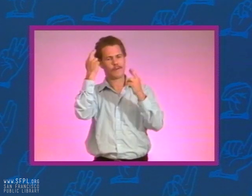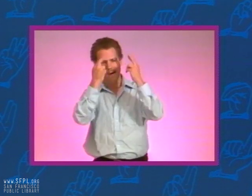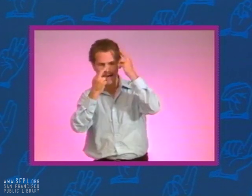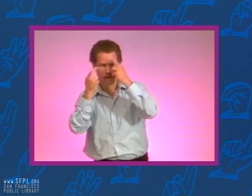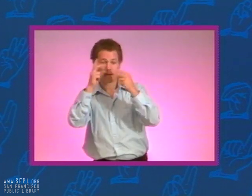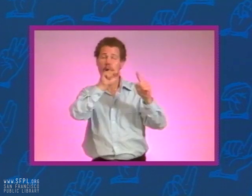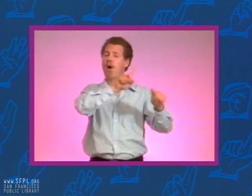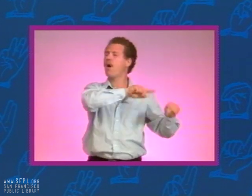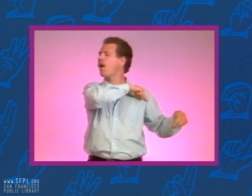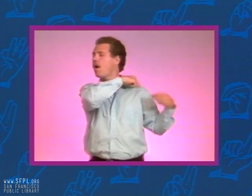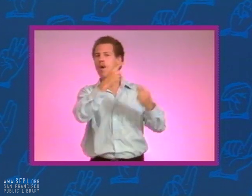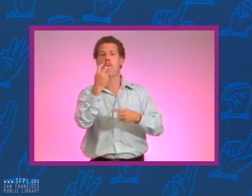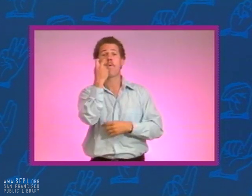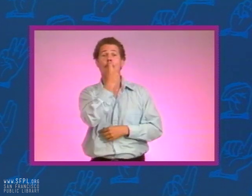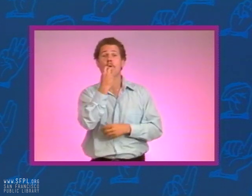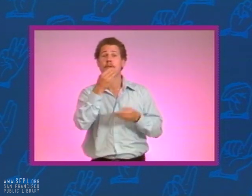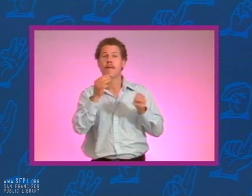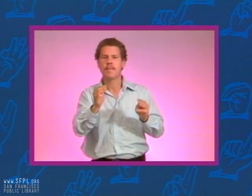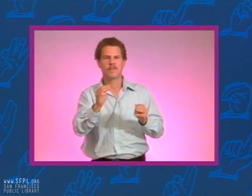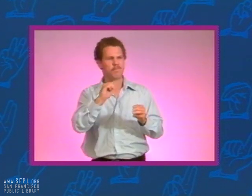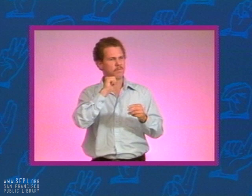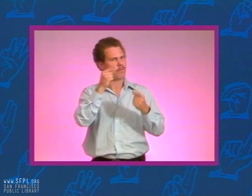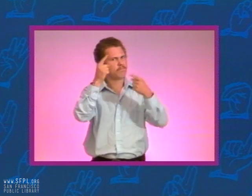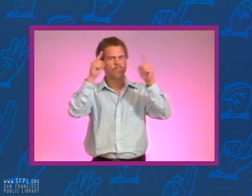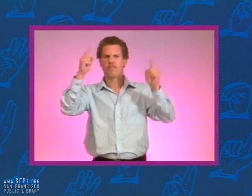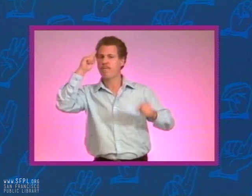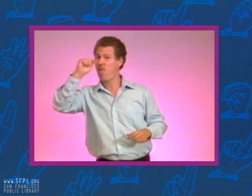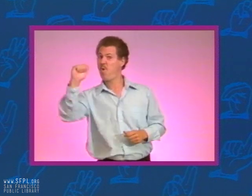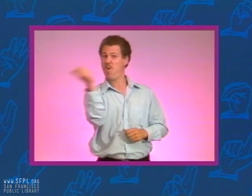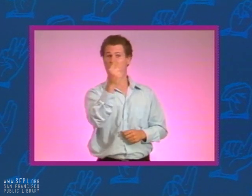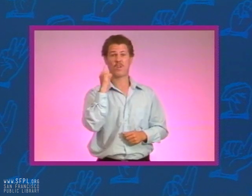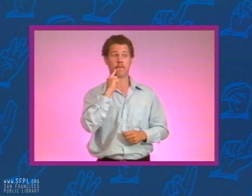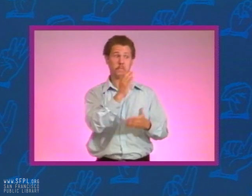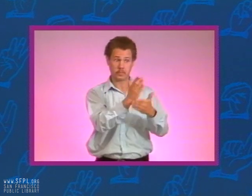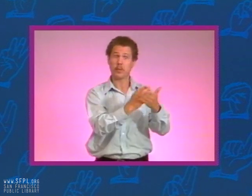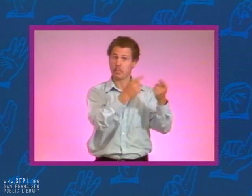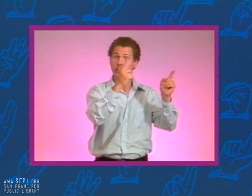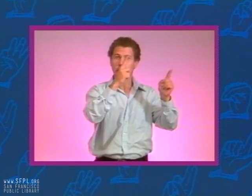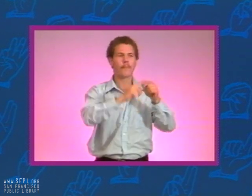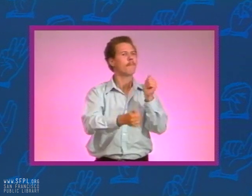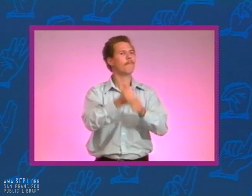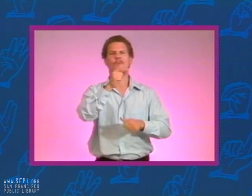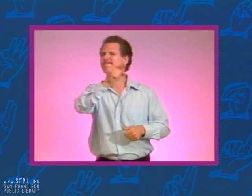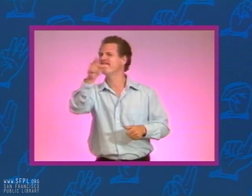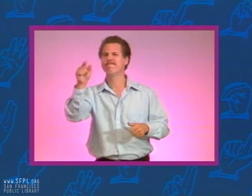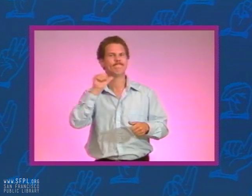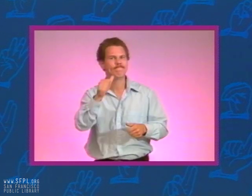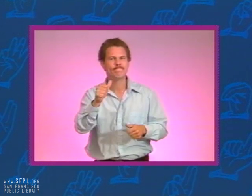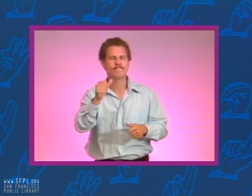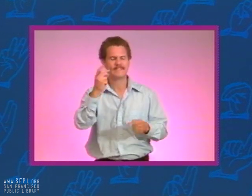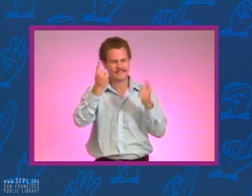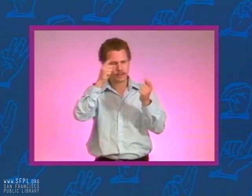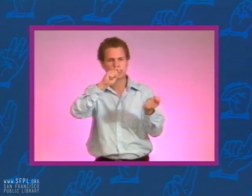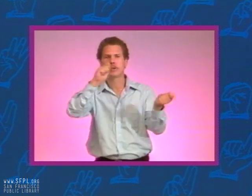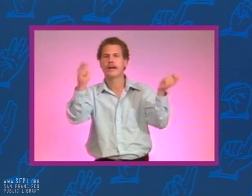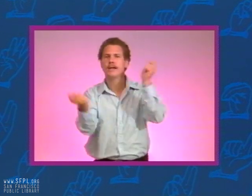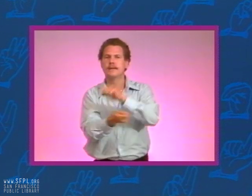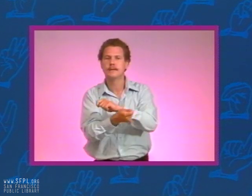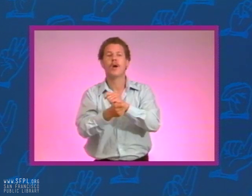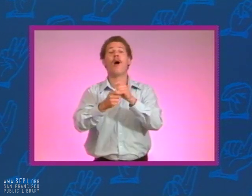English. This notion began to change throughout the 1960s. Teachers who formally supported oralism began